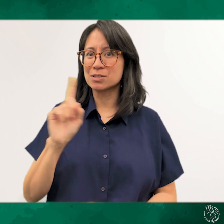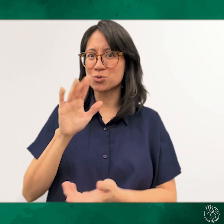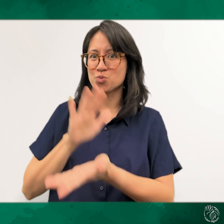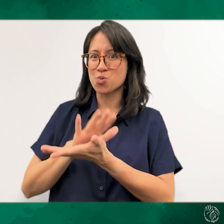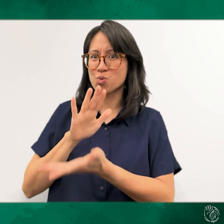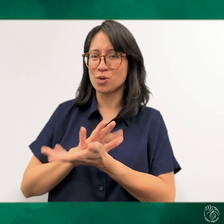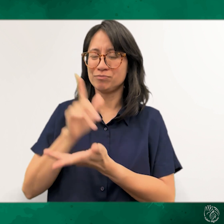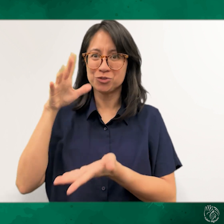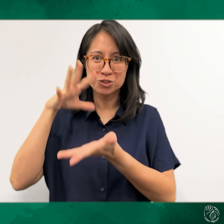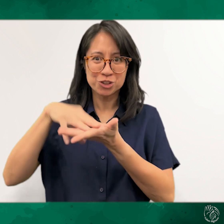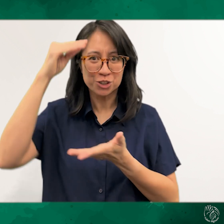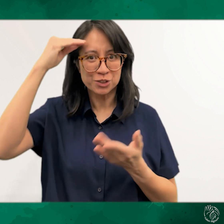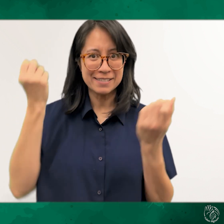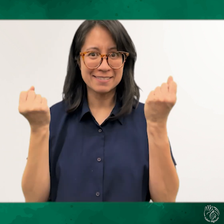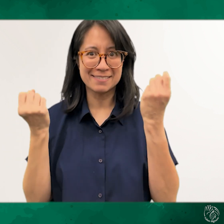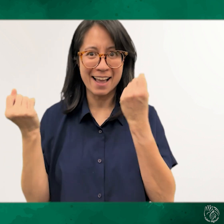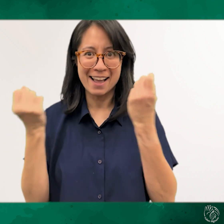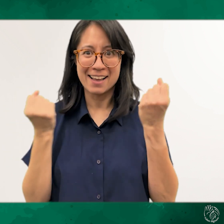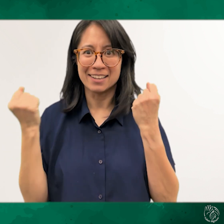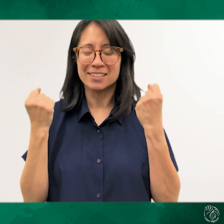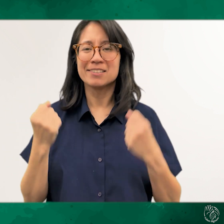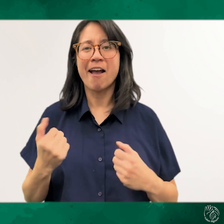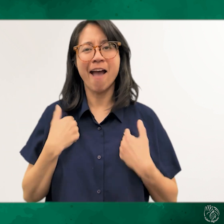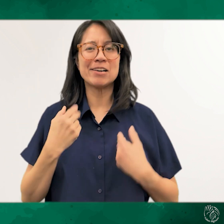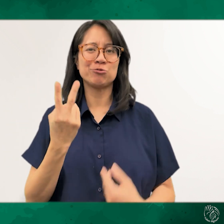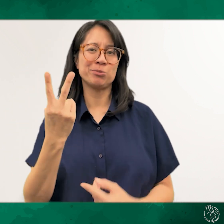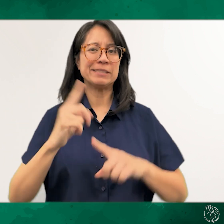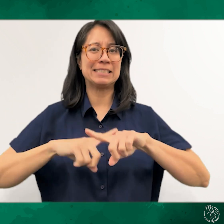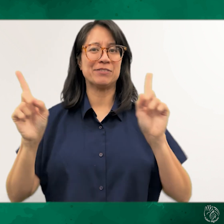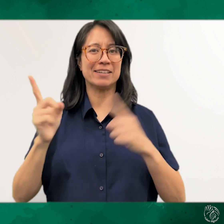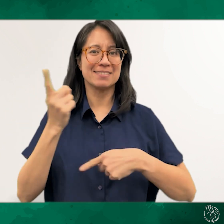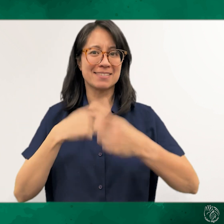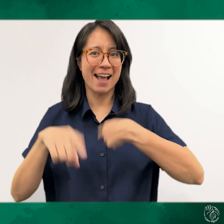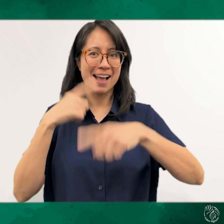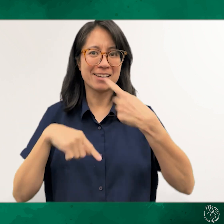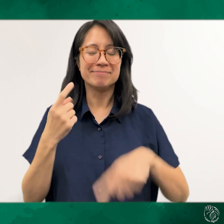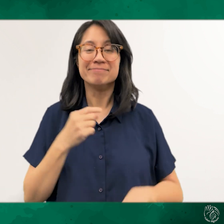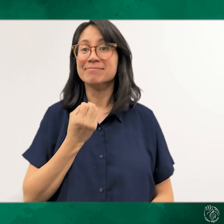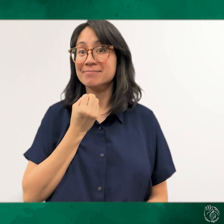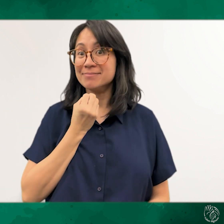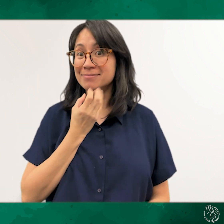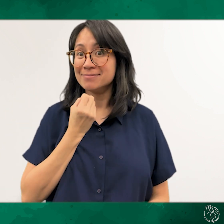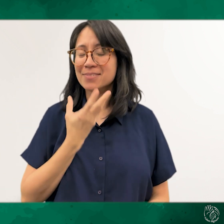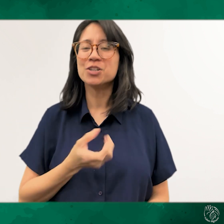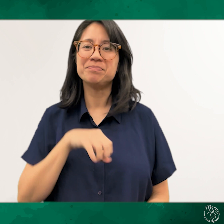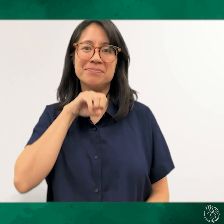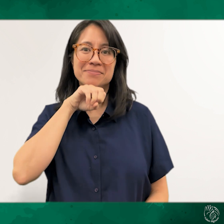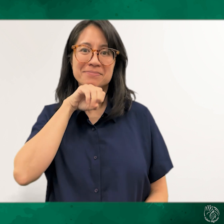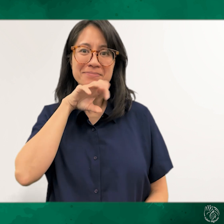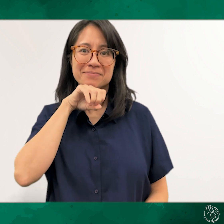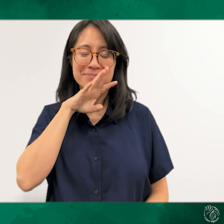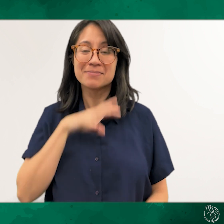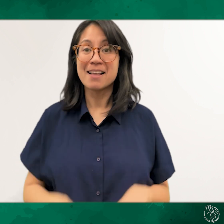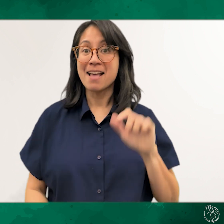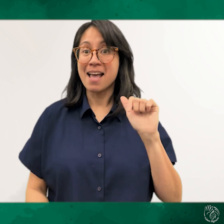and where they would go to school to learn sign language. The Philippines has two signs for Lola, one towards the chin and one away from the chin.